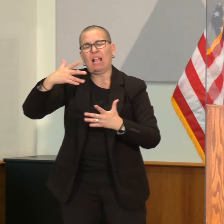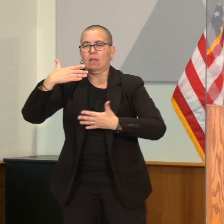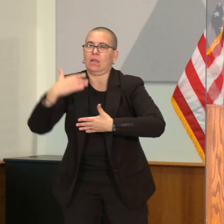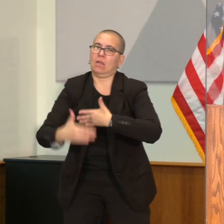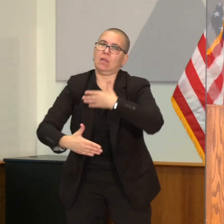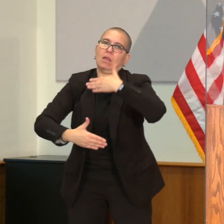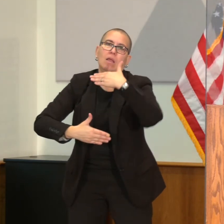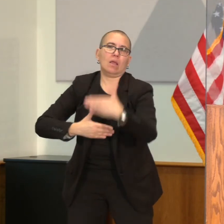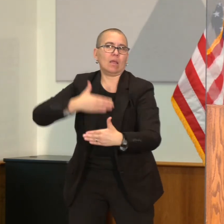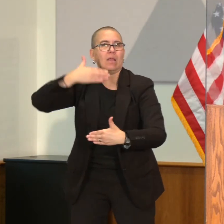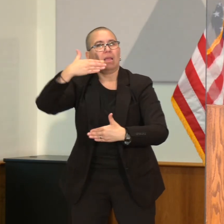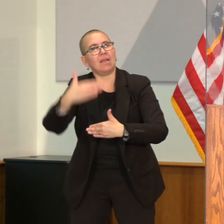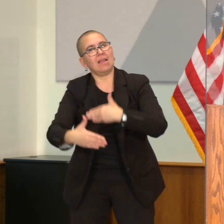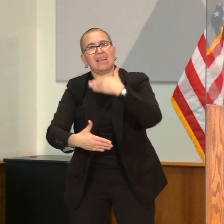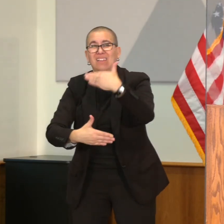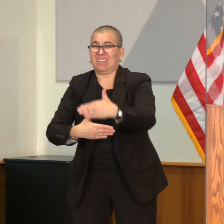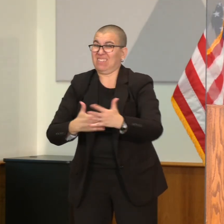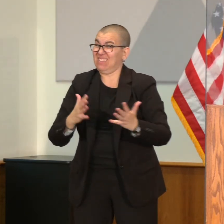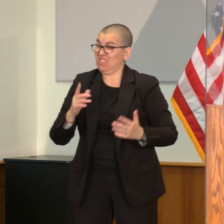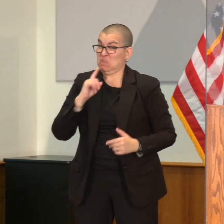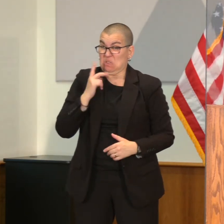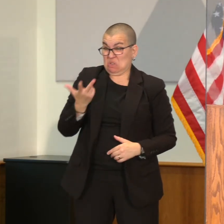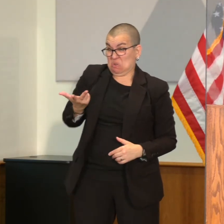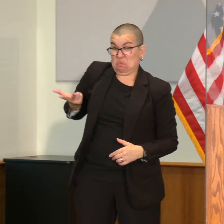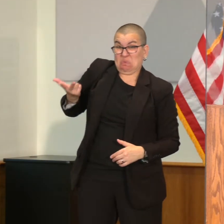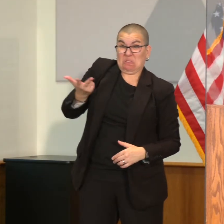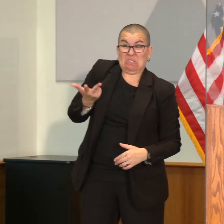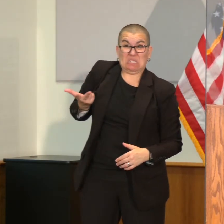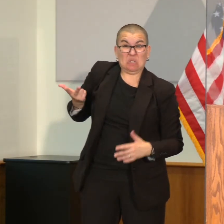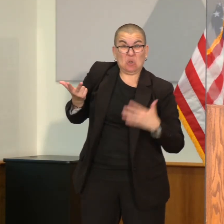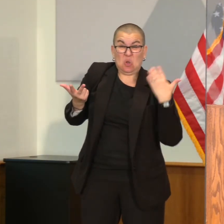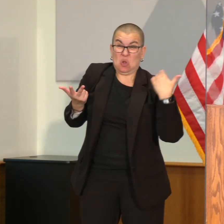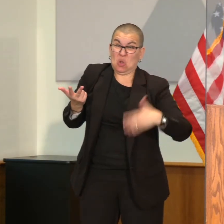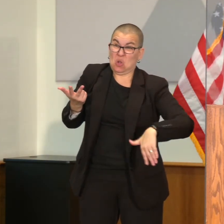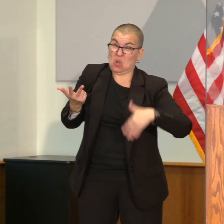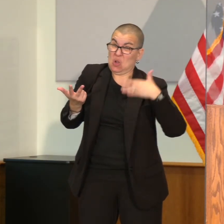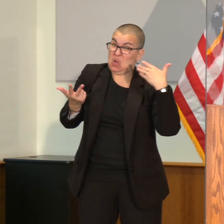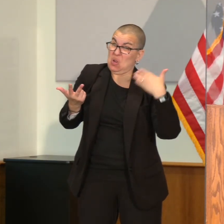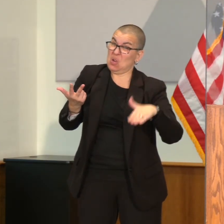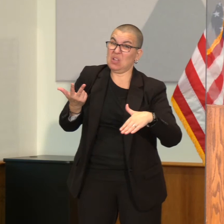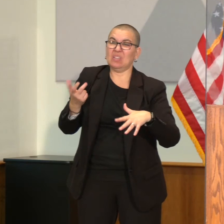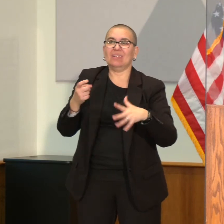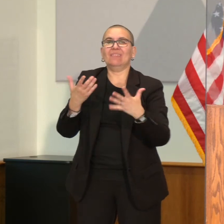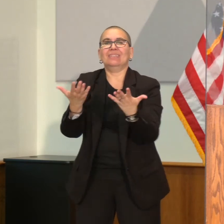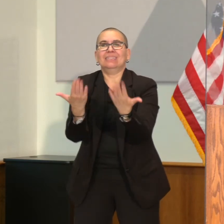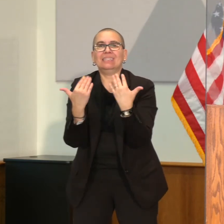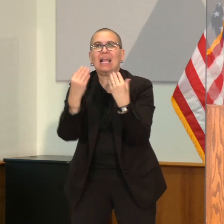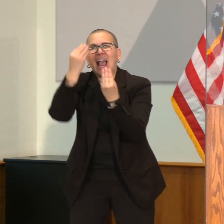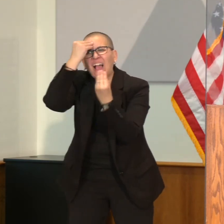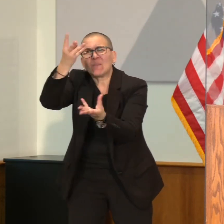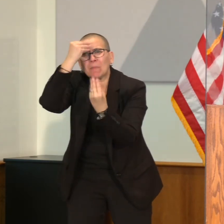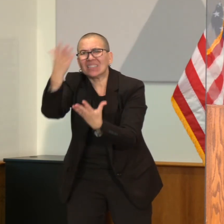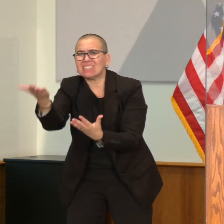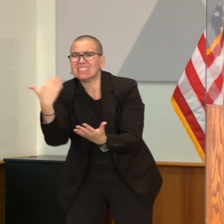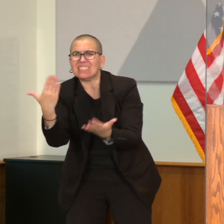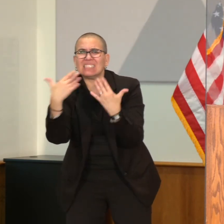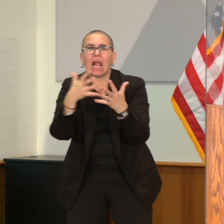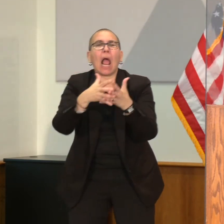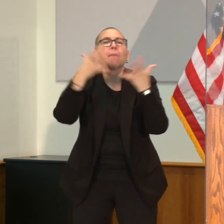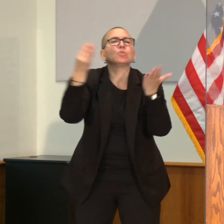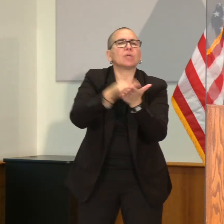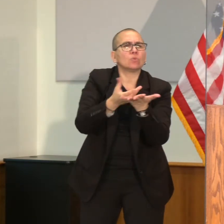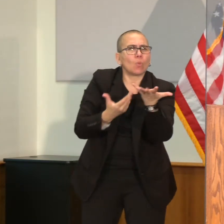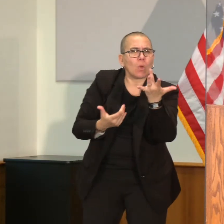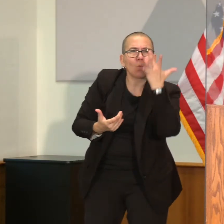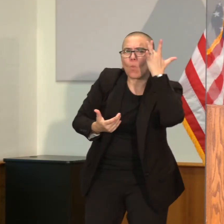of work that the 3 of us have to do is we have to give targets to each of the committees to tell them how much money to spend. And so we'll